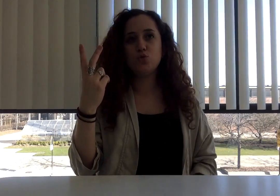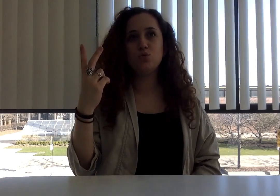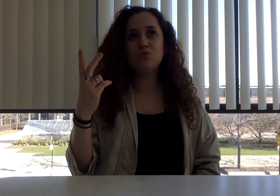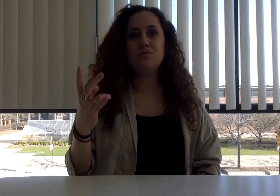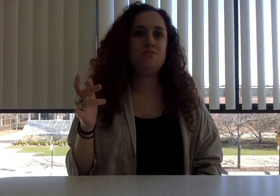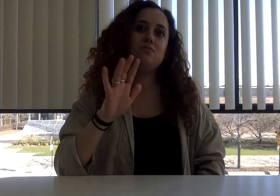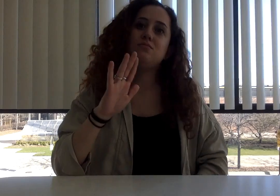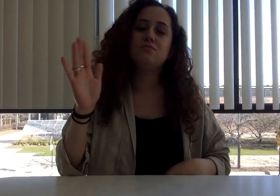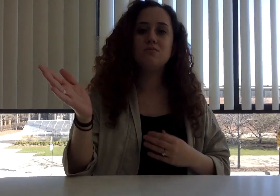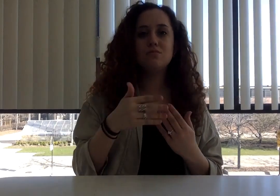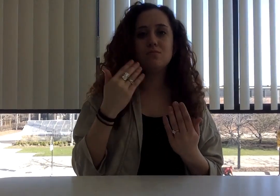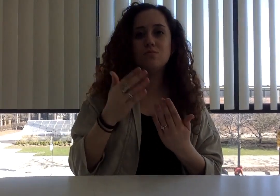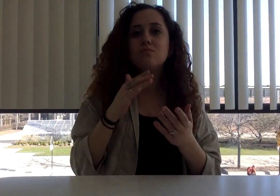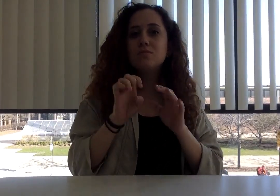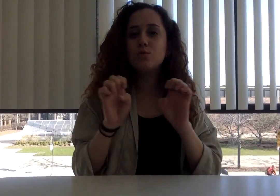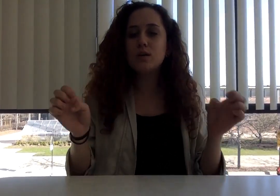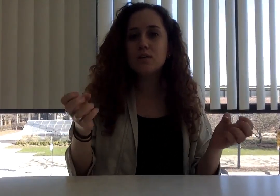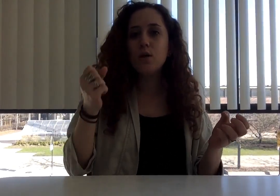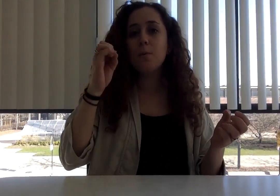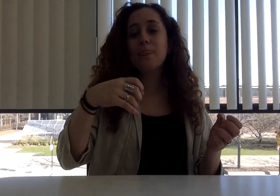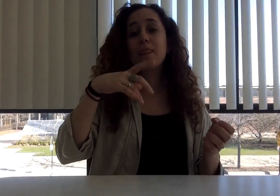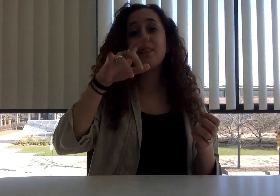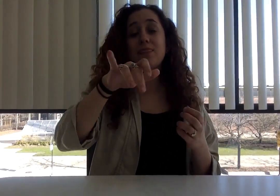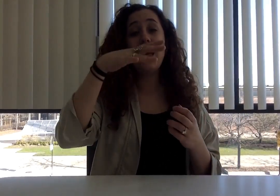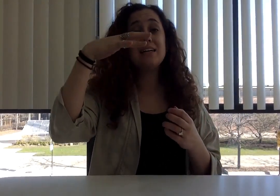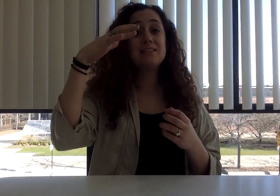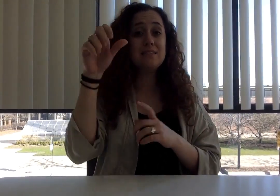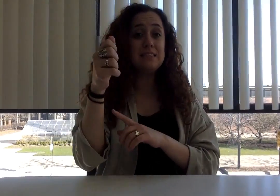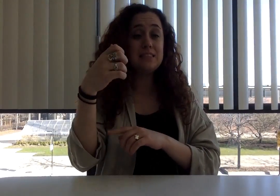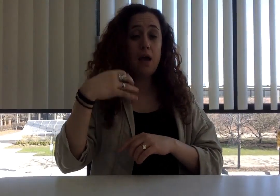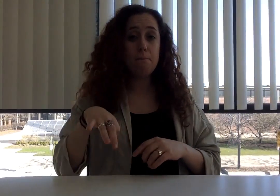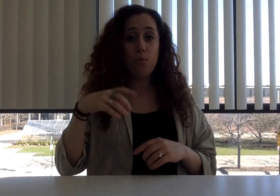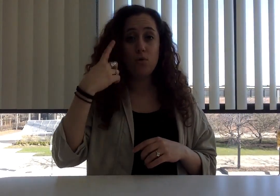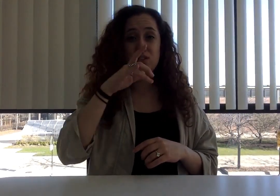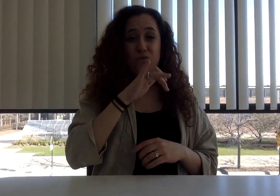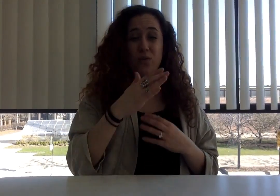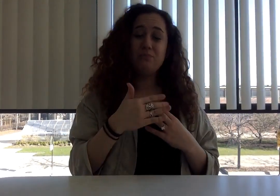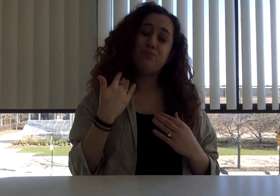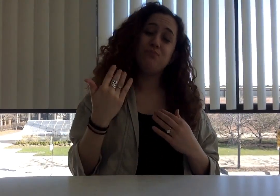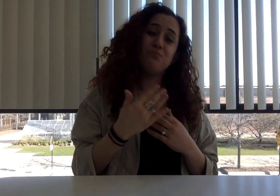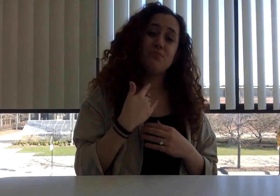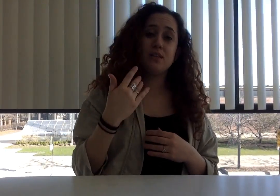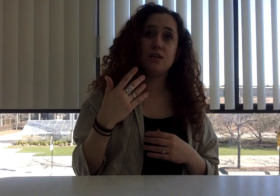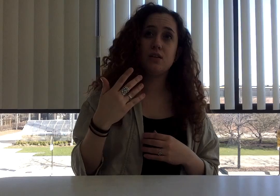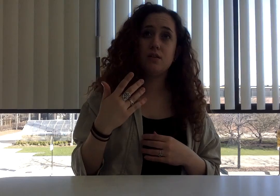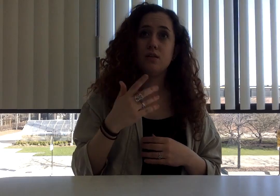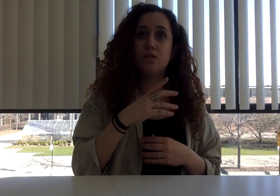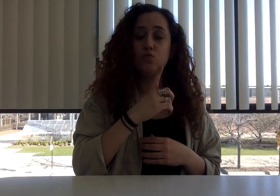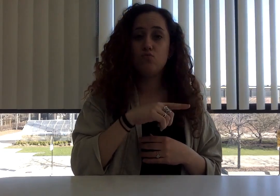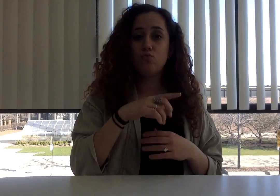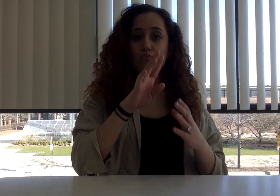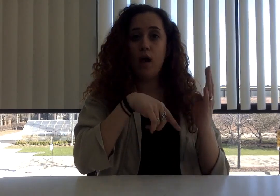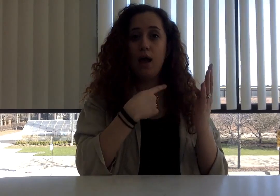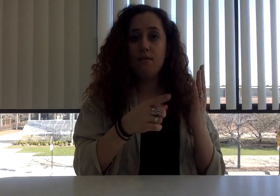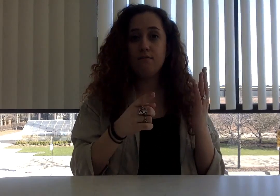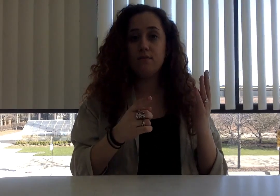So the 10 points for that simple graph came from an accurate parabola of 6 points,